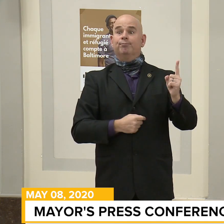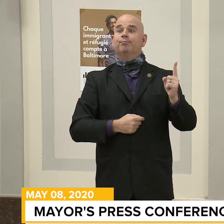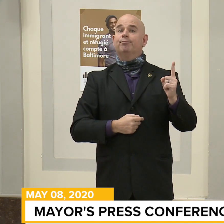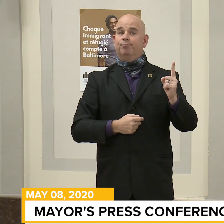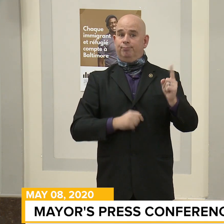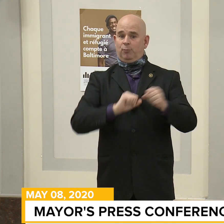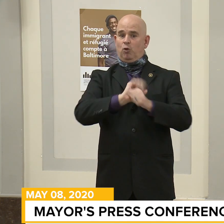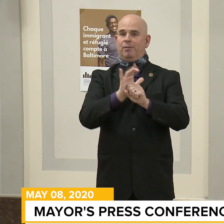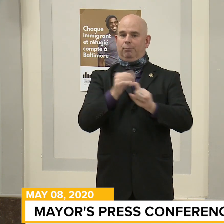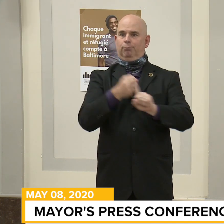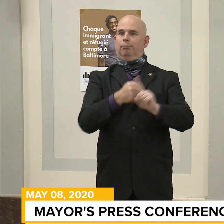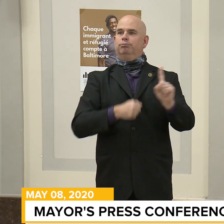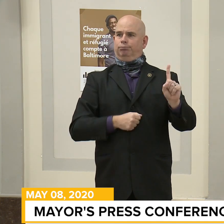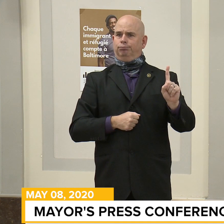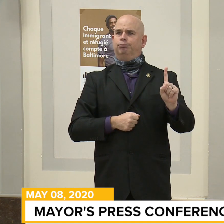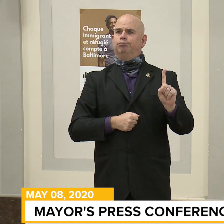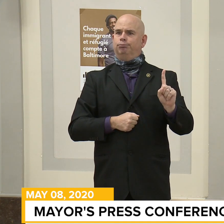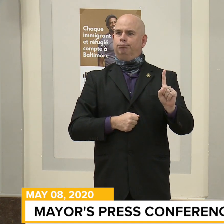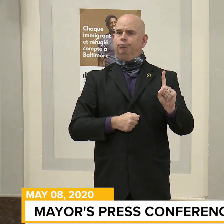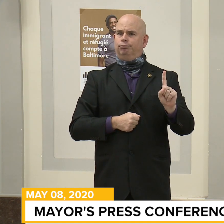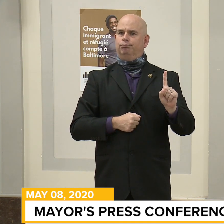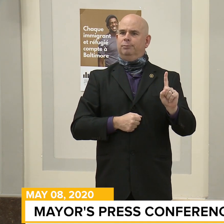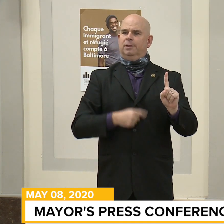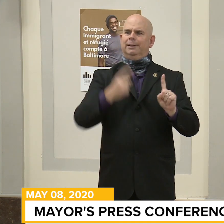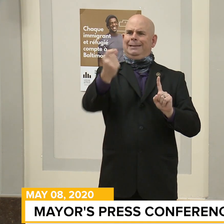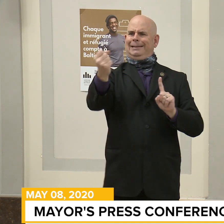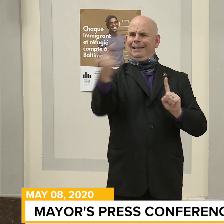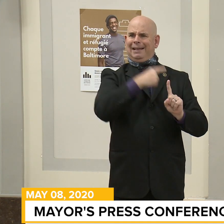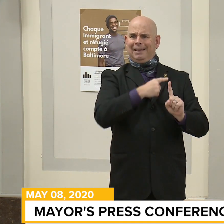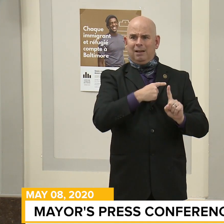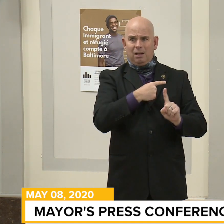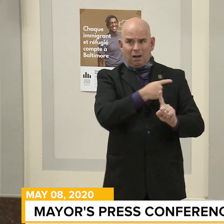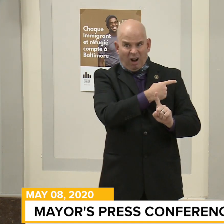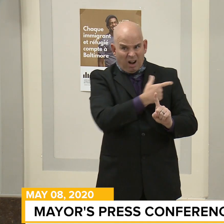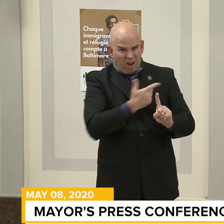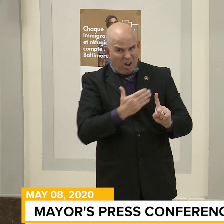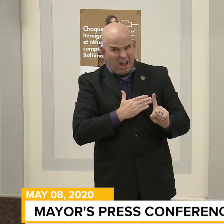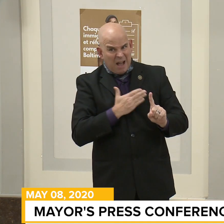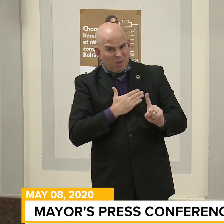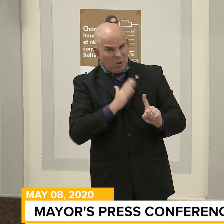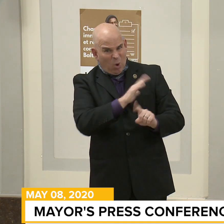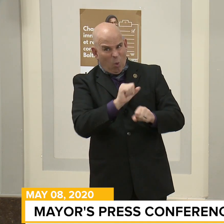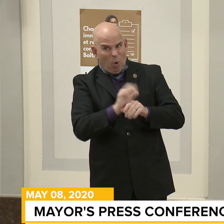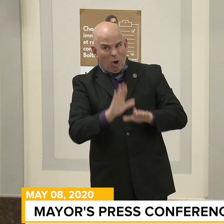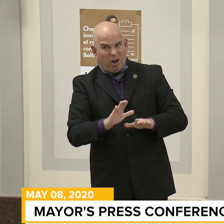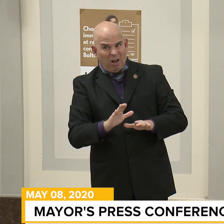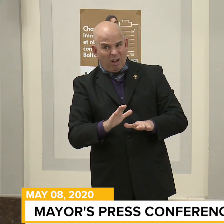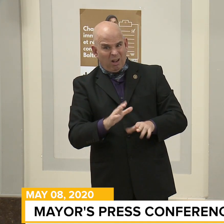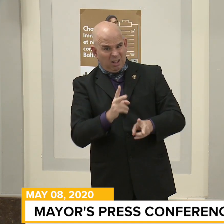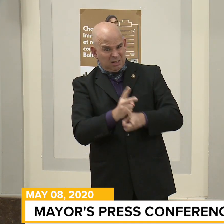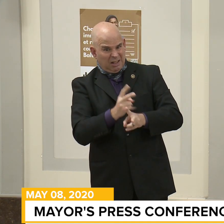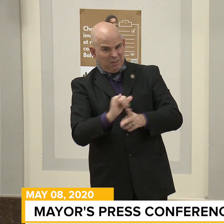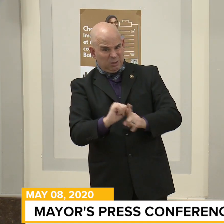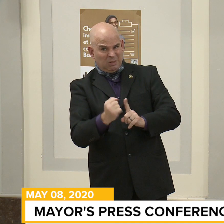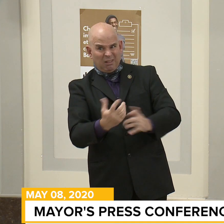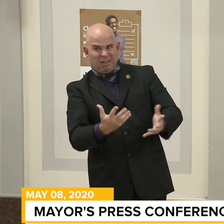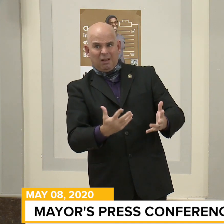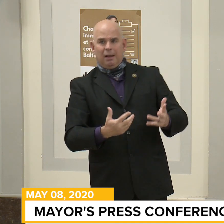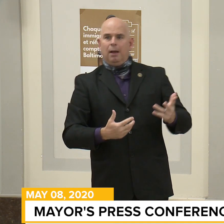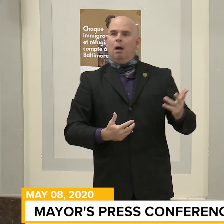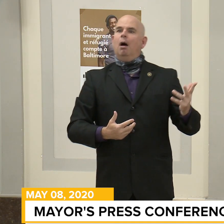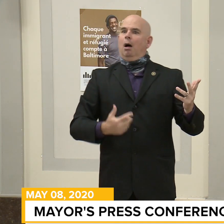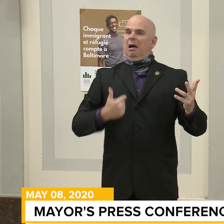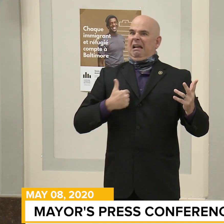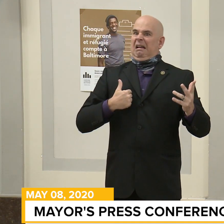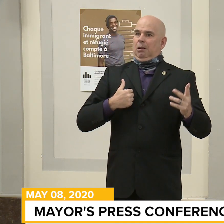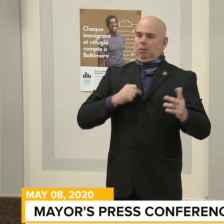all of us at risk. You happy the way you handled it? Yeah, you know, I sent him a letter, you know, telling him that, you know, he should have notified us and